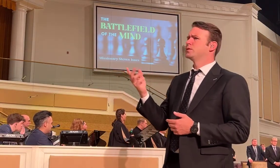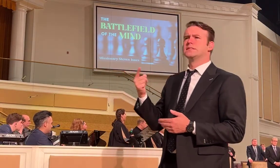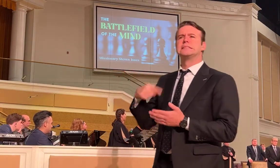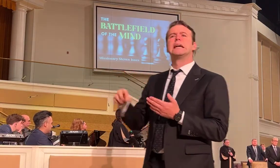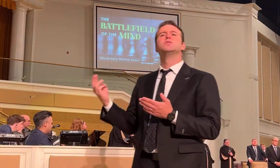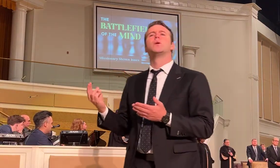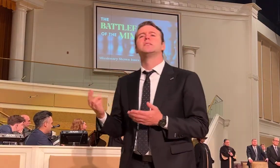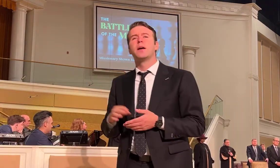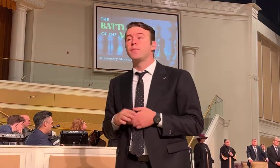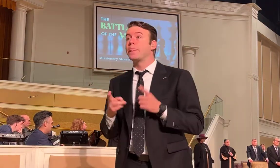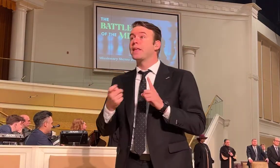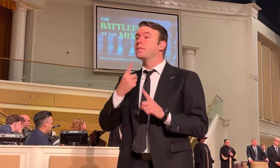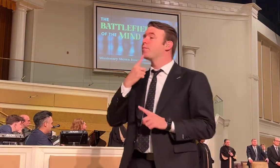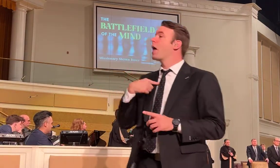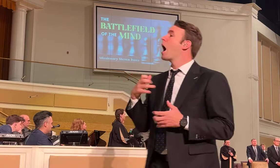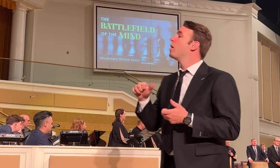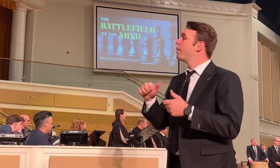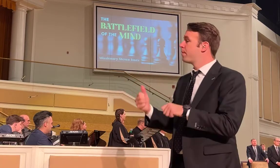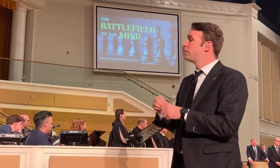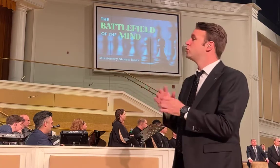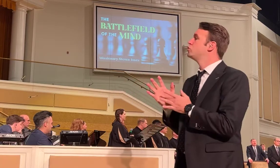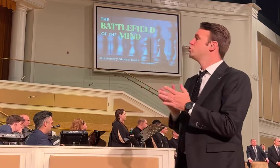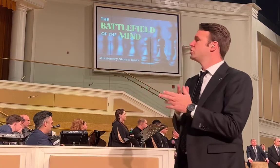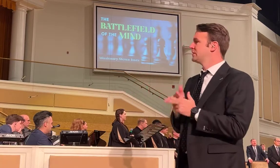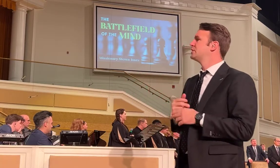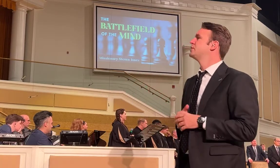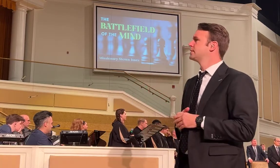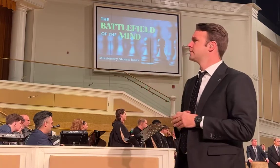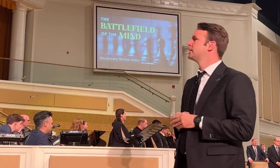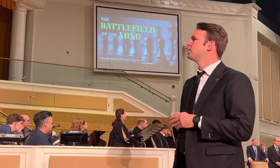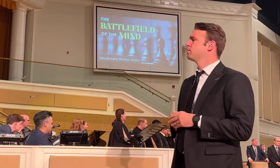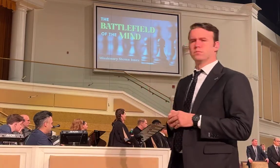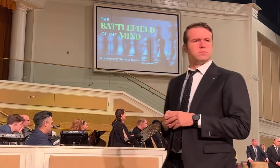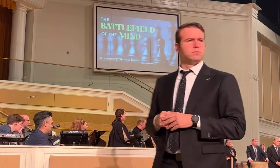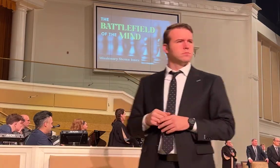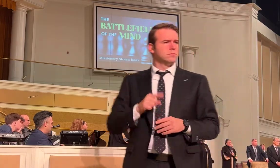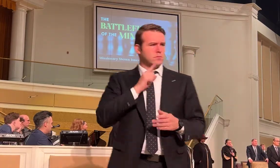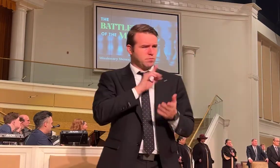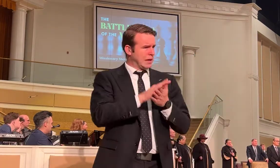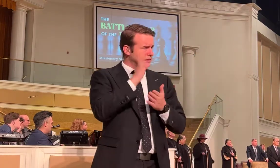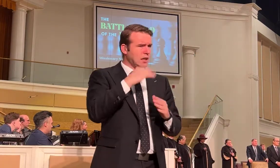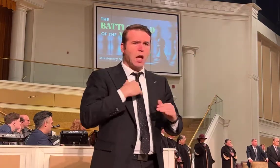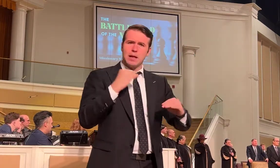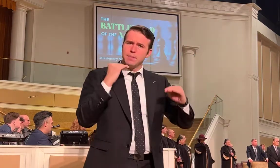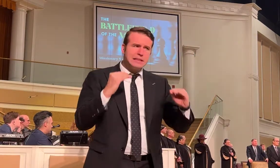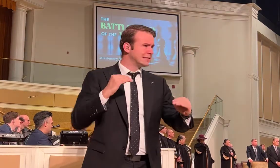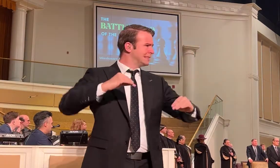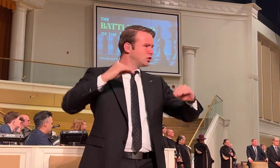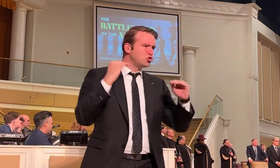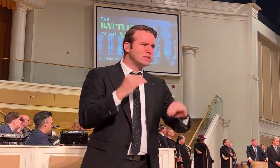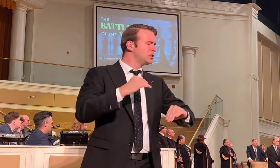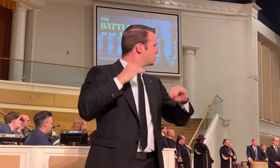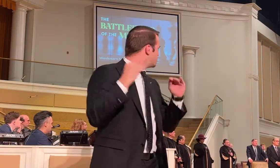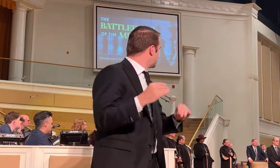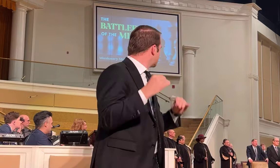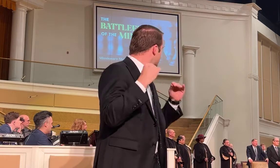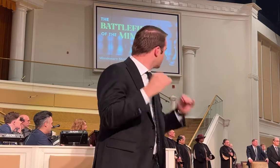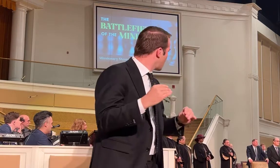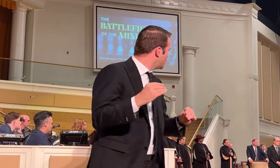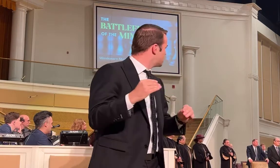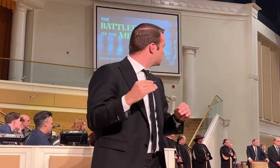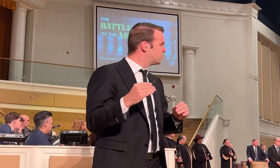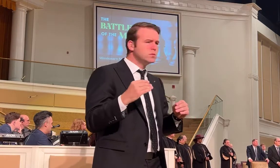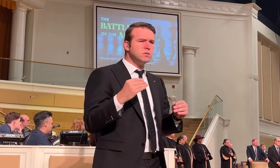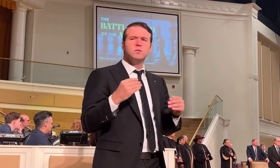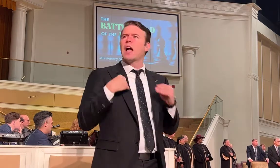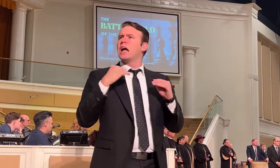that week, he said, I want to be baptized in Jesus' name. I said, well, praise God, we've been teaching and teaching and teaching and teaching. It just so